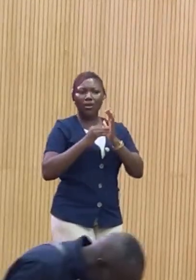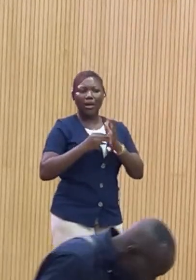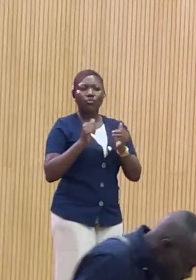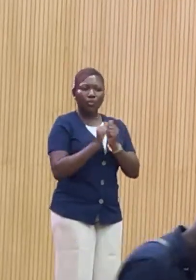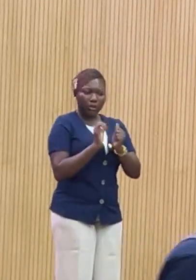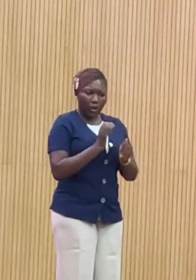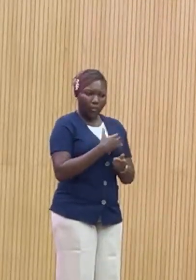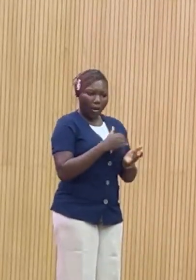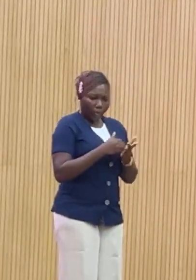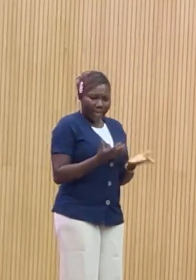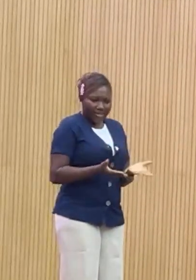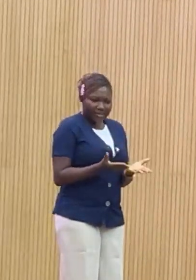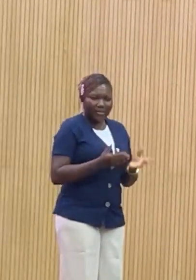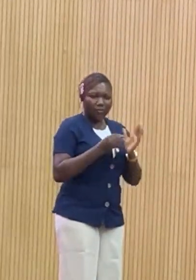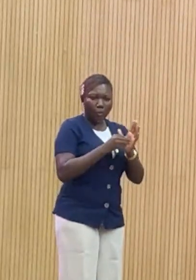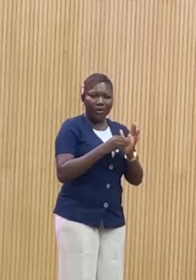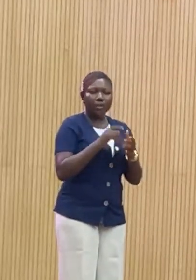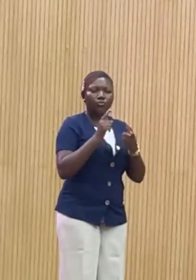do gesture